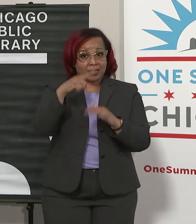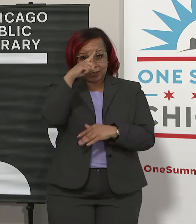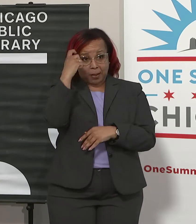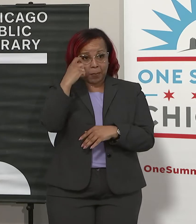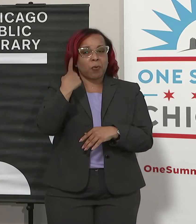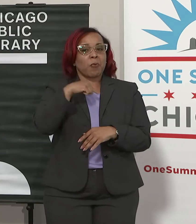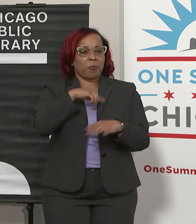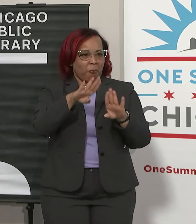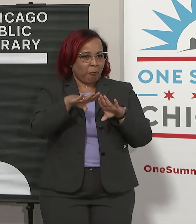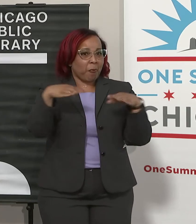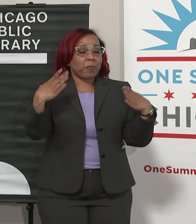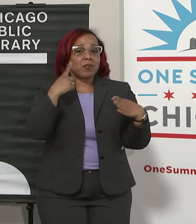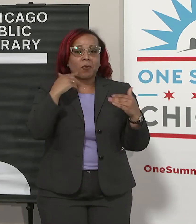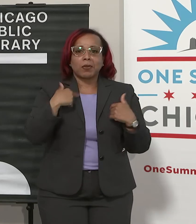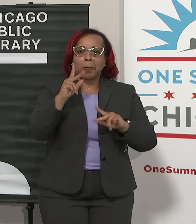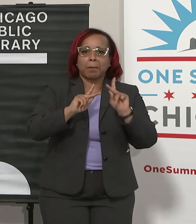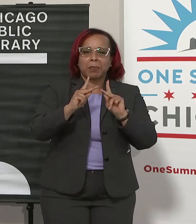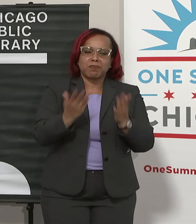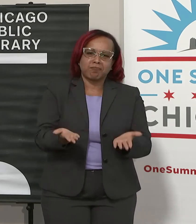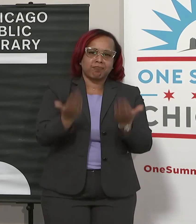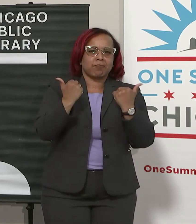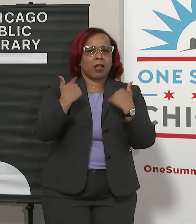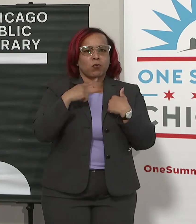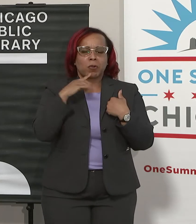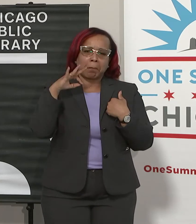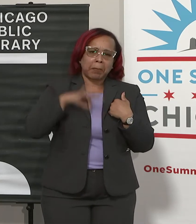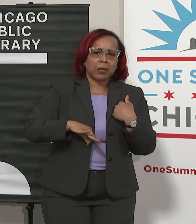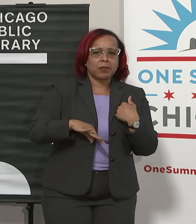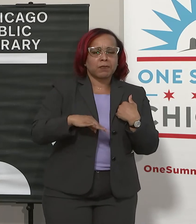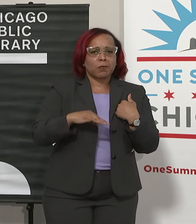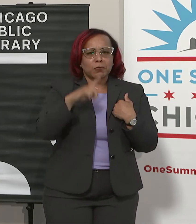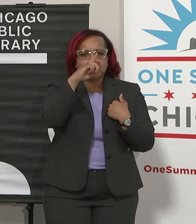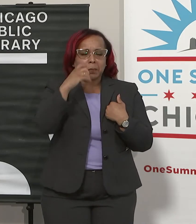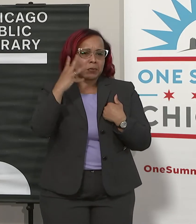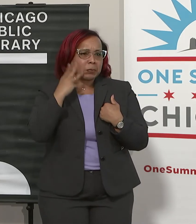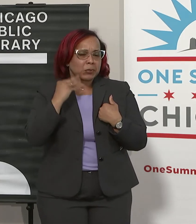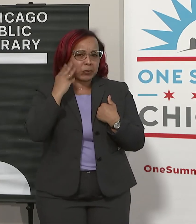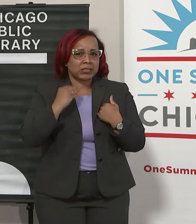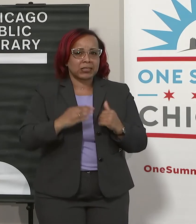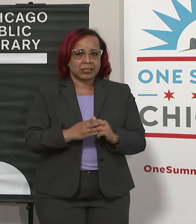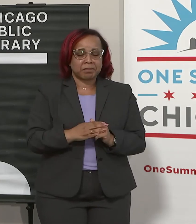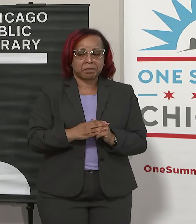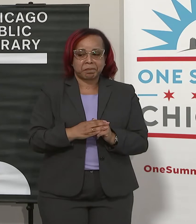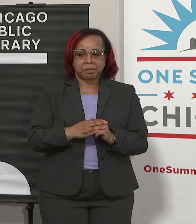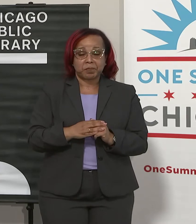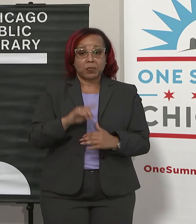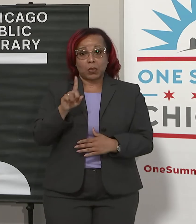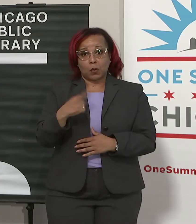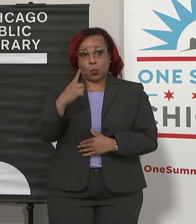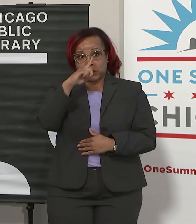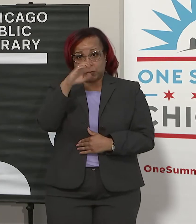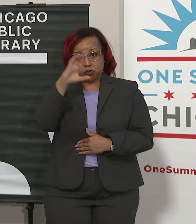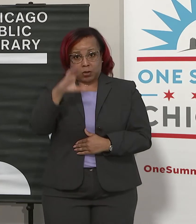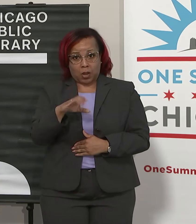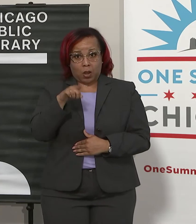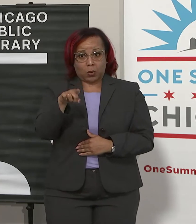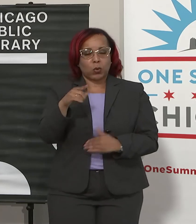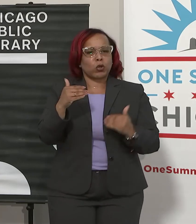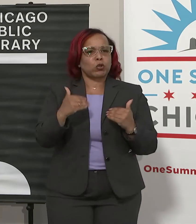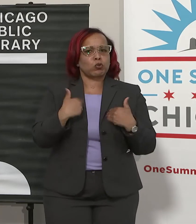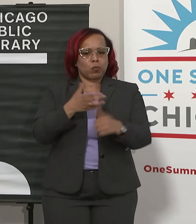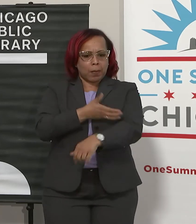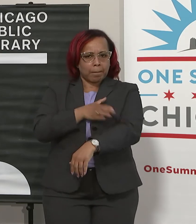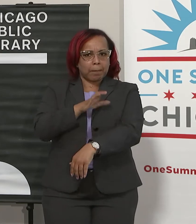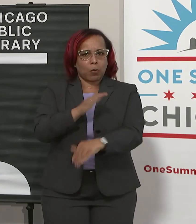we are open for our young people to have meaningful summer experiences. The One Summer Chicago is a youth